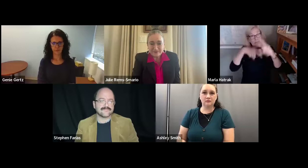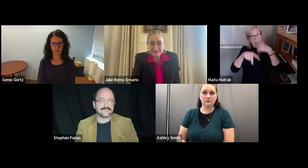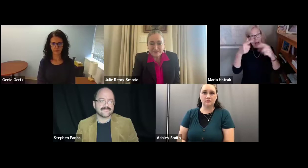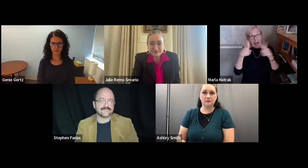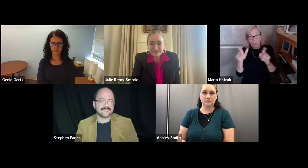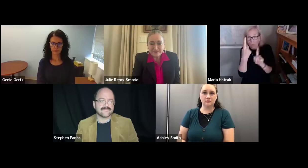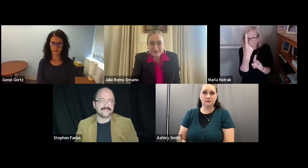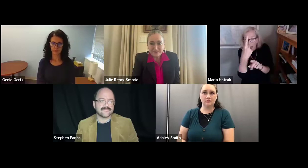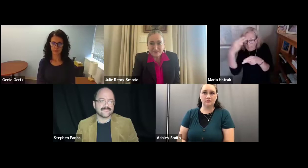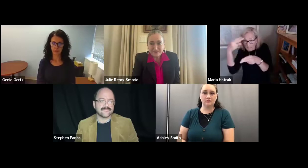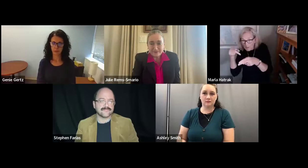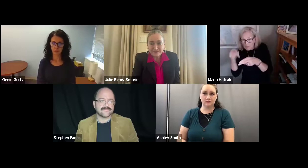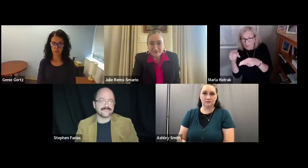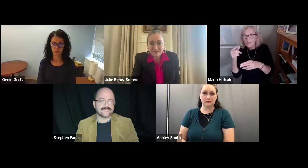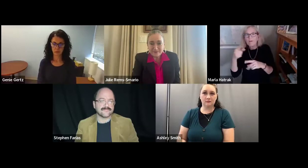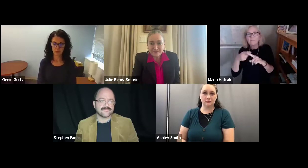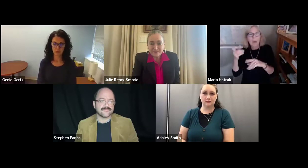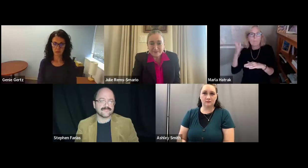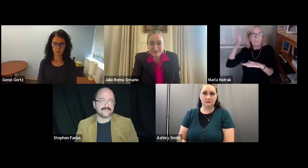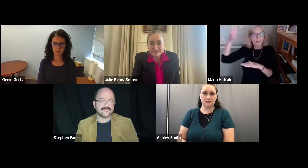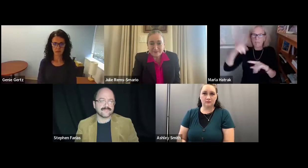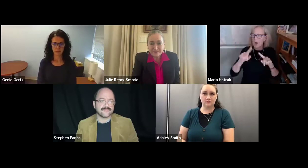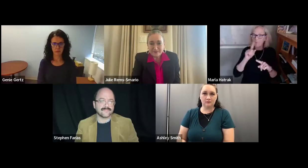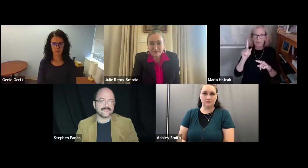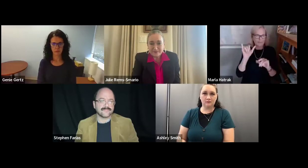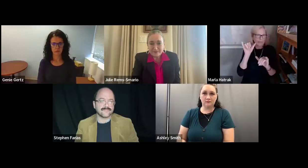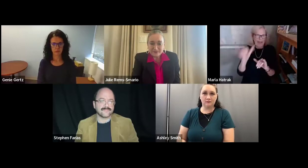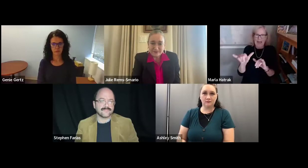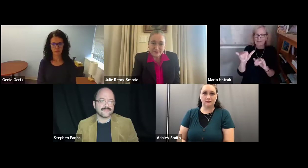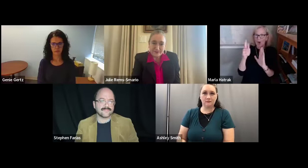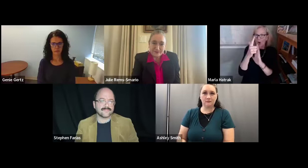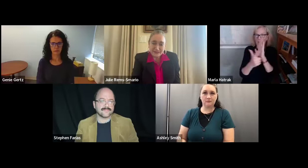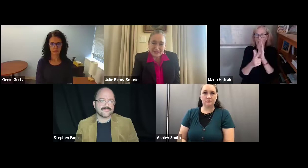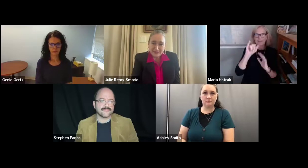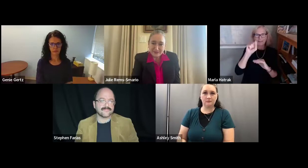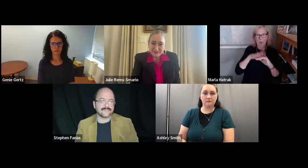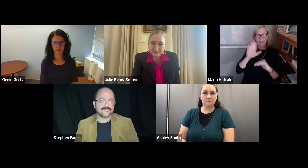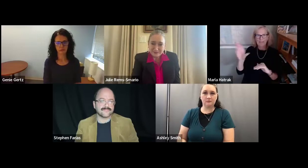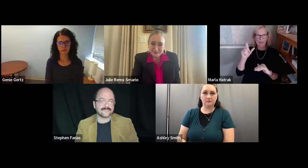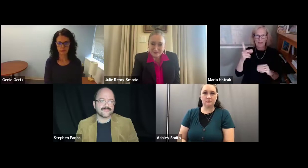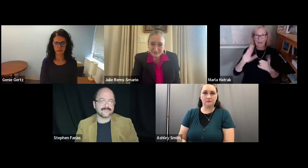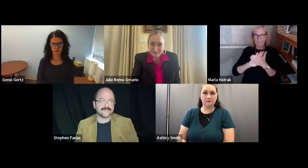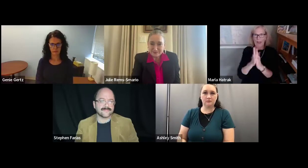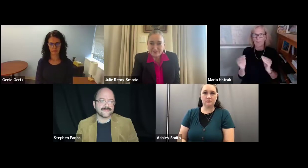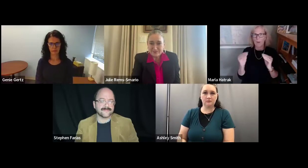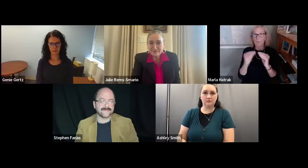through spoken language, there's only one mention of sign language, and it's not even until later that it's mentioned. So the law itself is